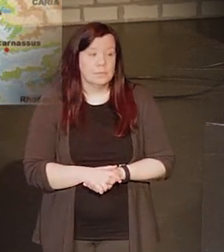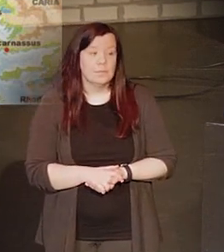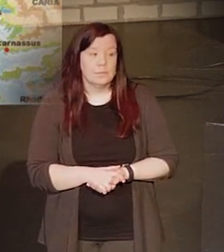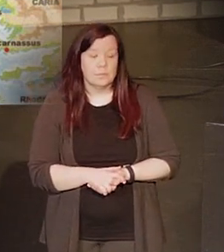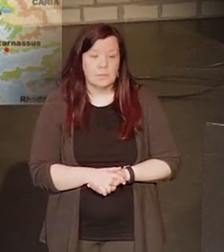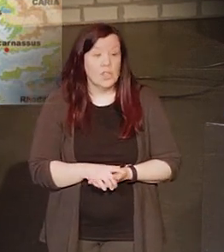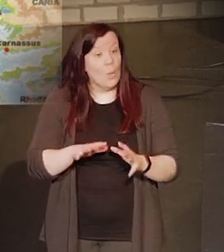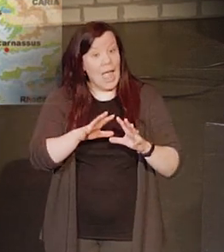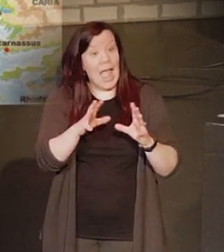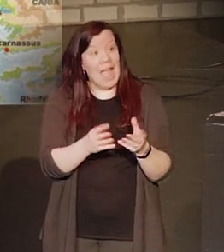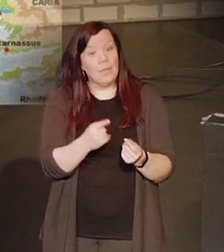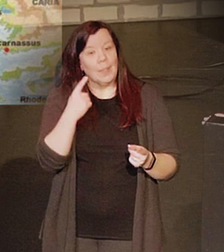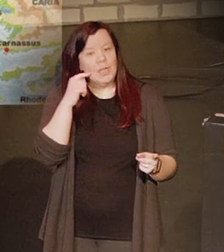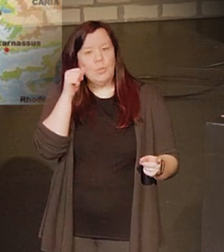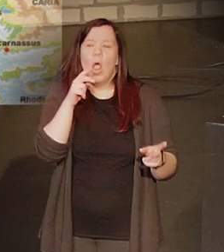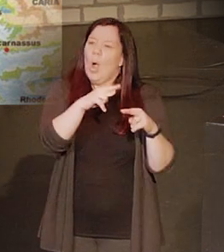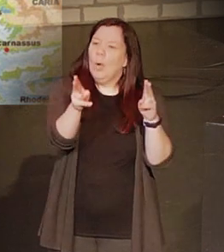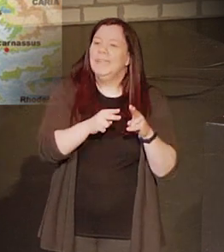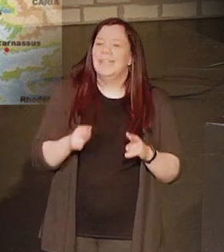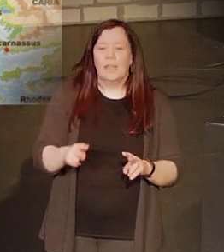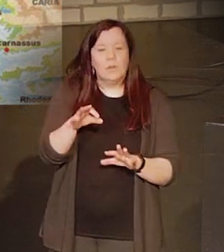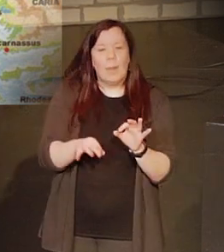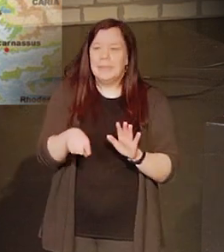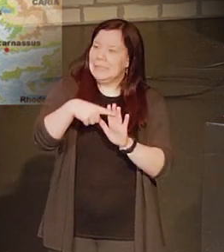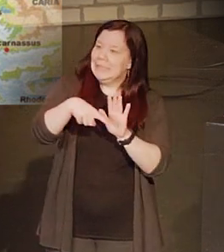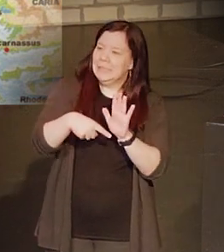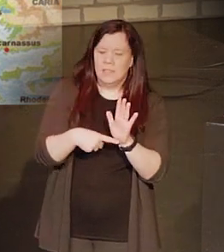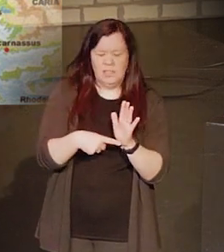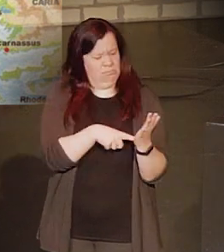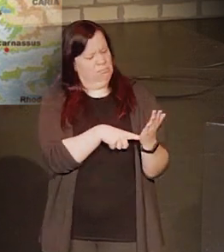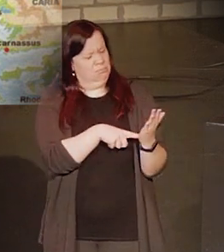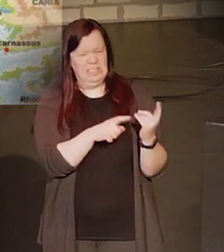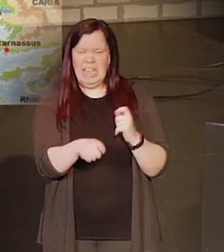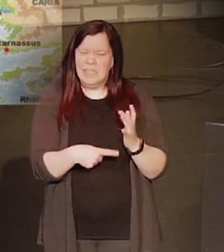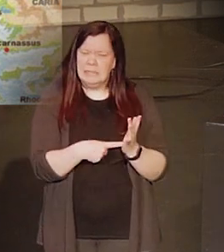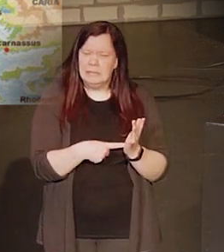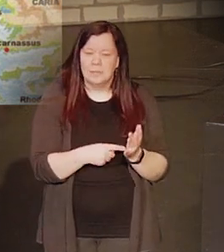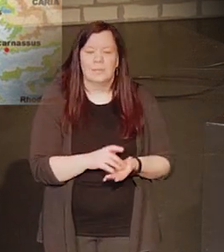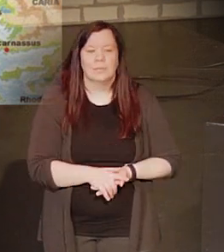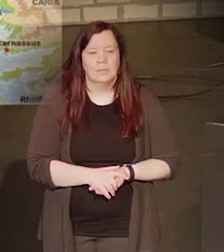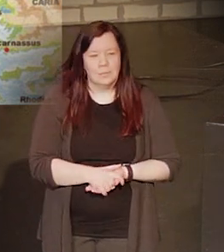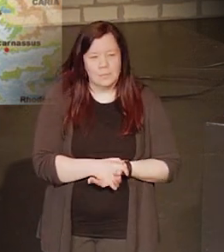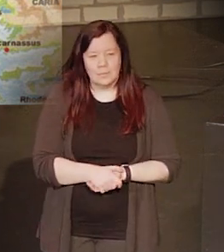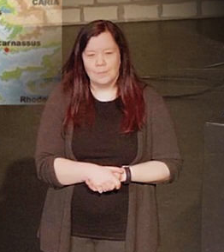Everything you think you know about the way that international politics works is about to change.